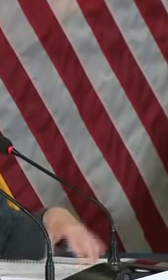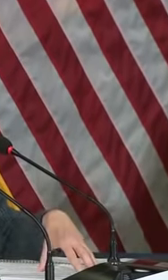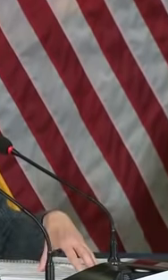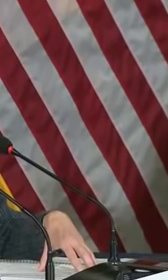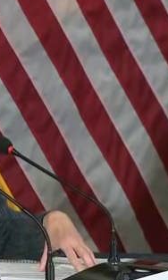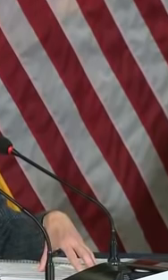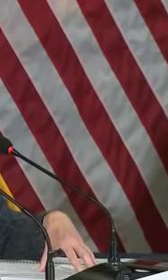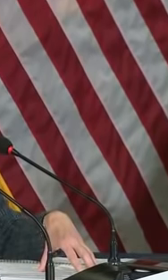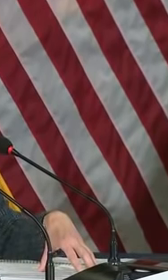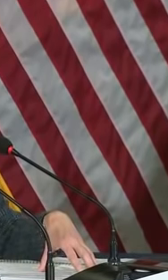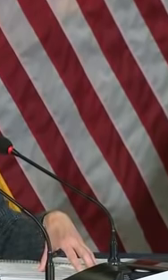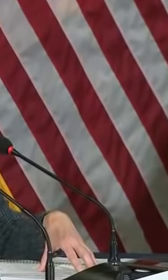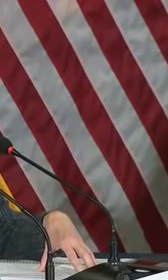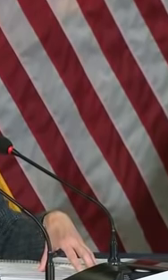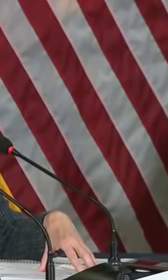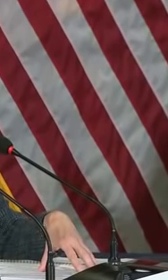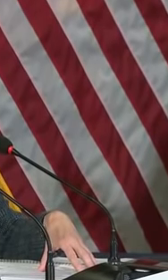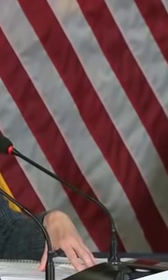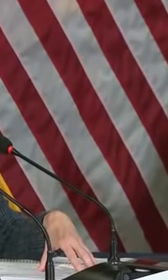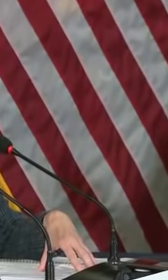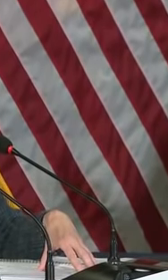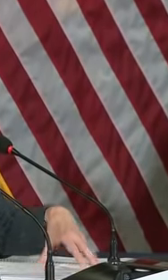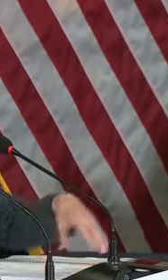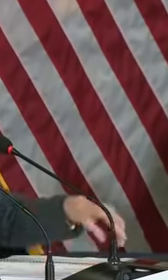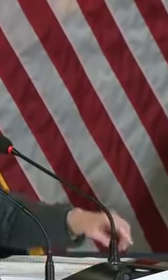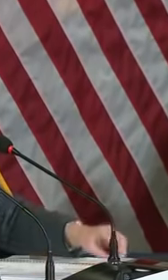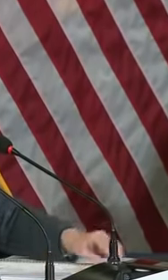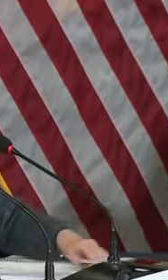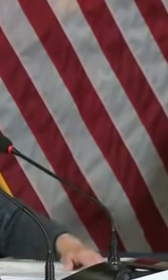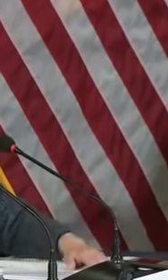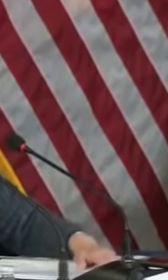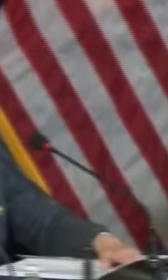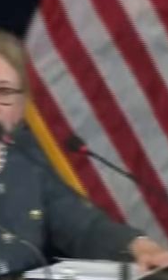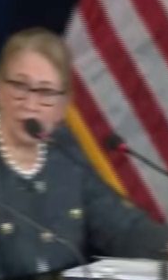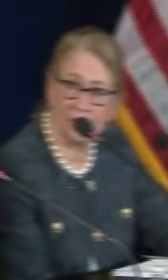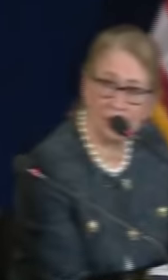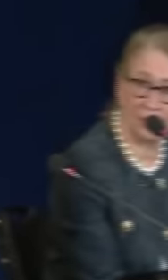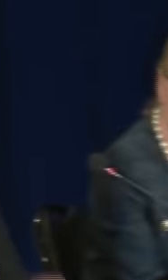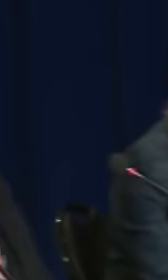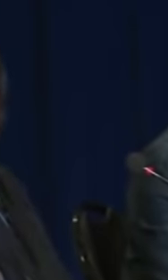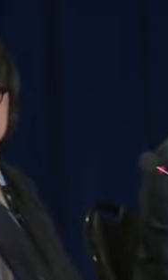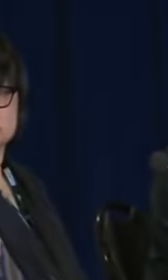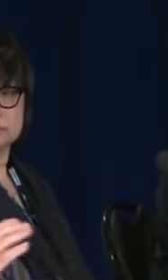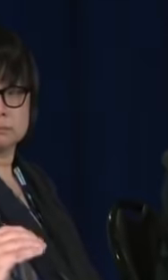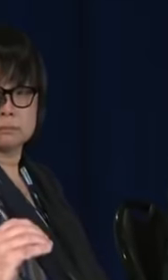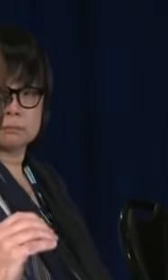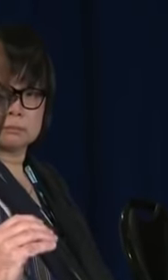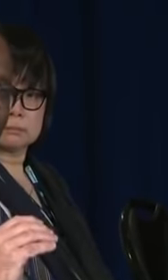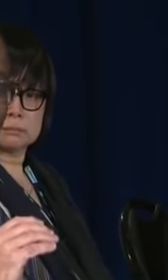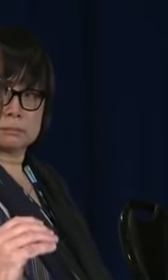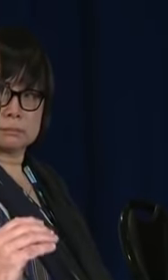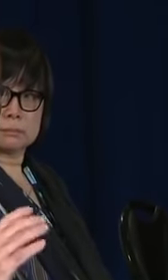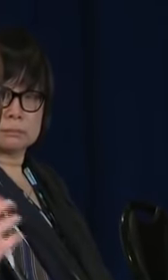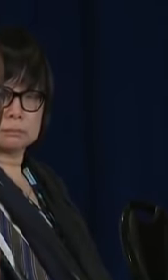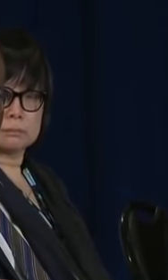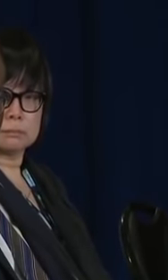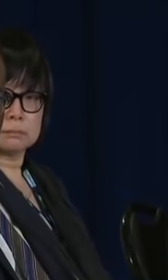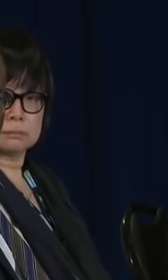250. Pat, could you add some color? And then we'll go on to others. The only thing I would add, and I think to the commissioner's point about that